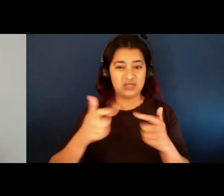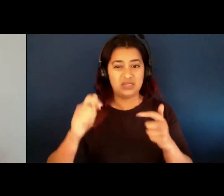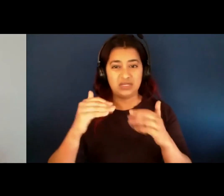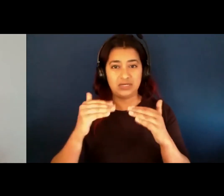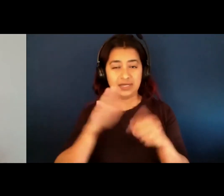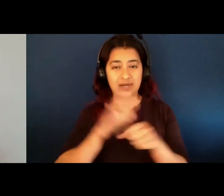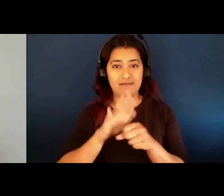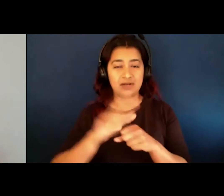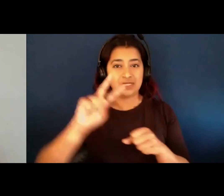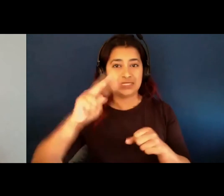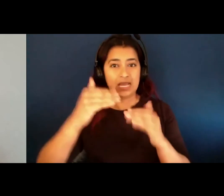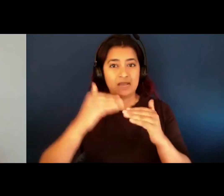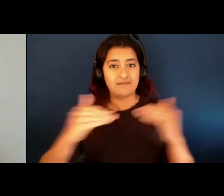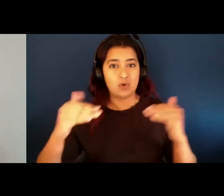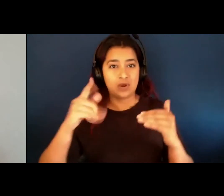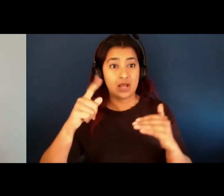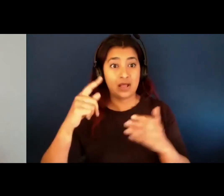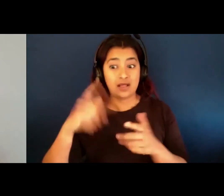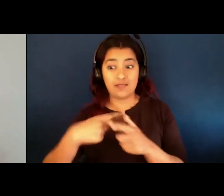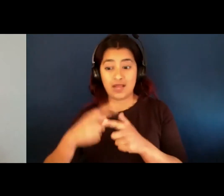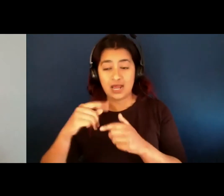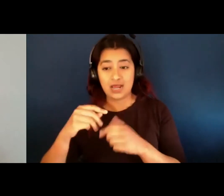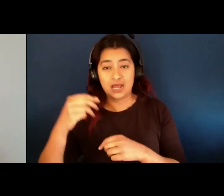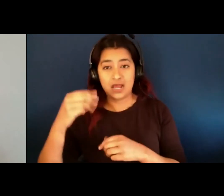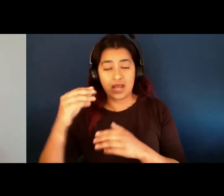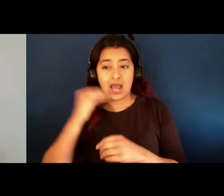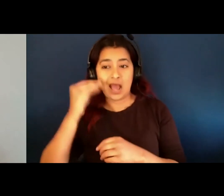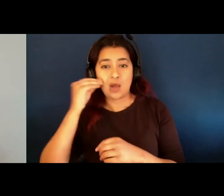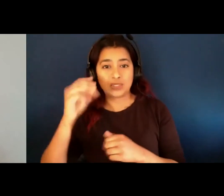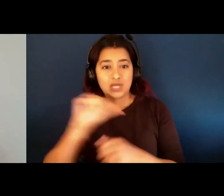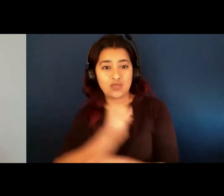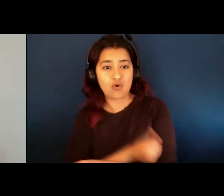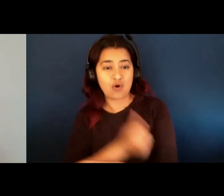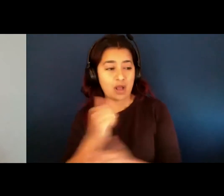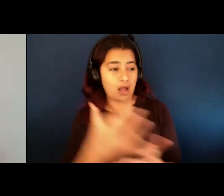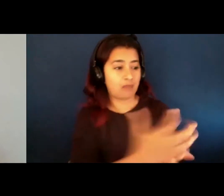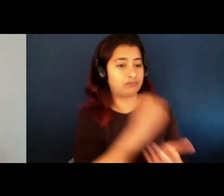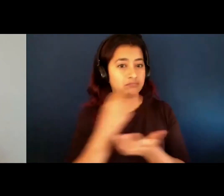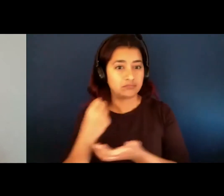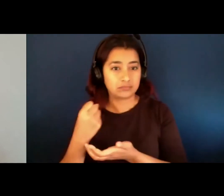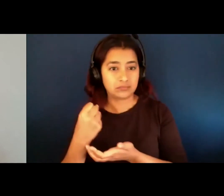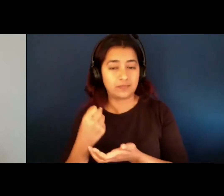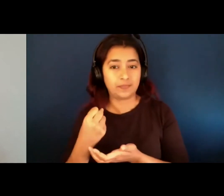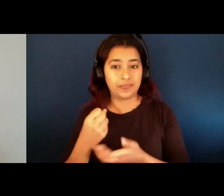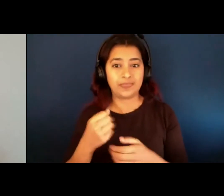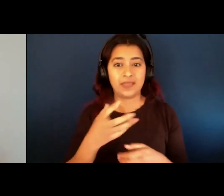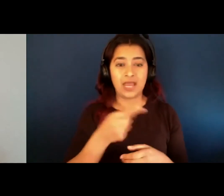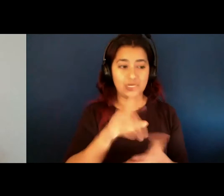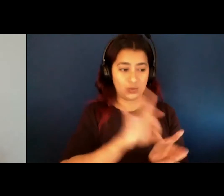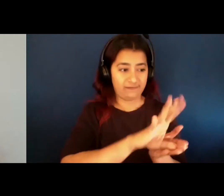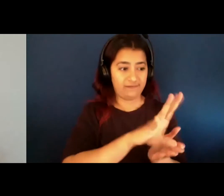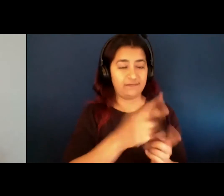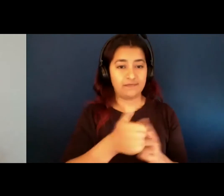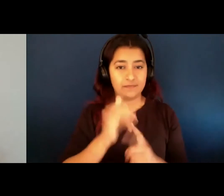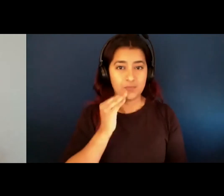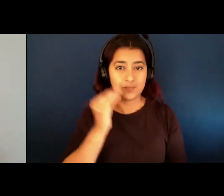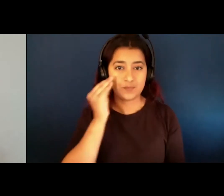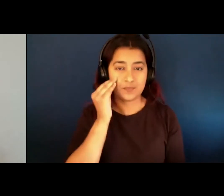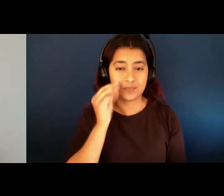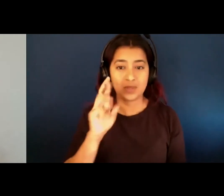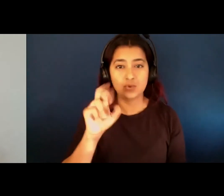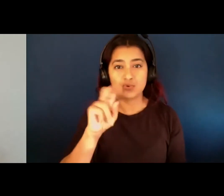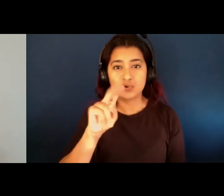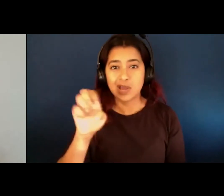authority confiscated the bag, labeled it an undesirable occupant, and she was evicted. Renee and her